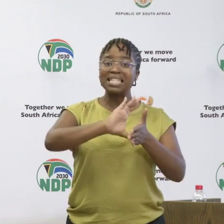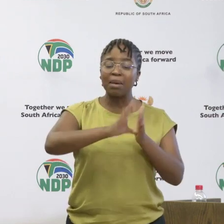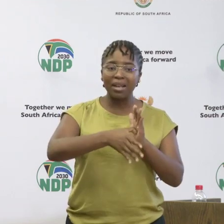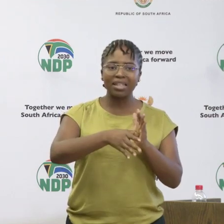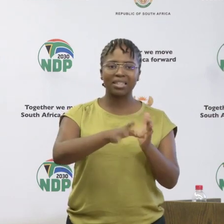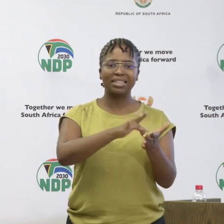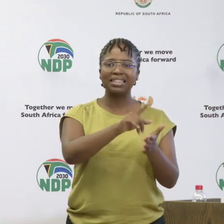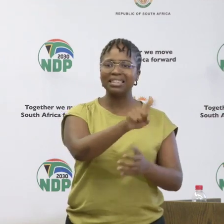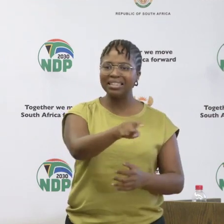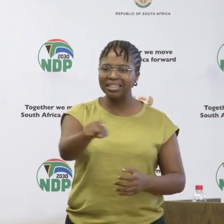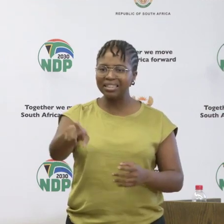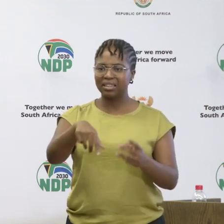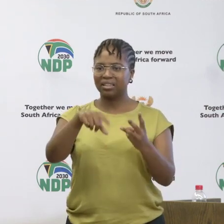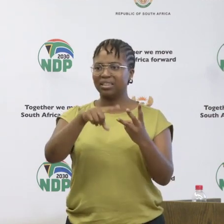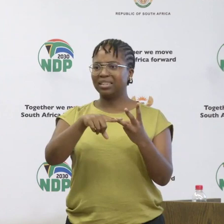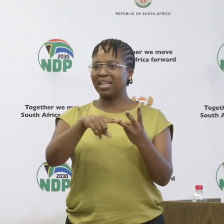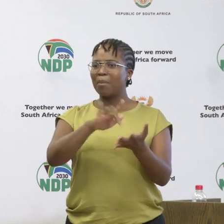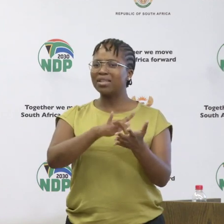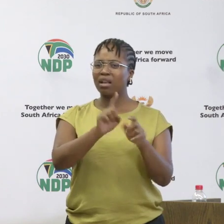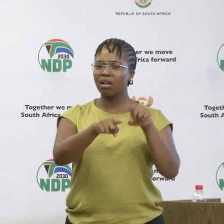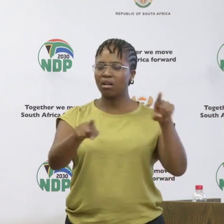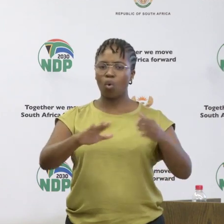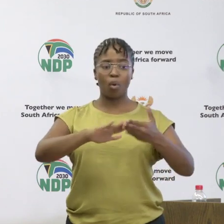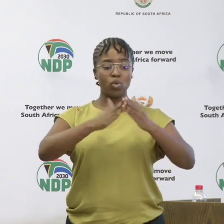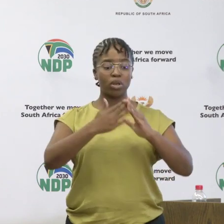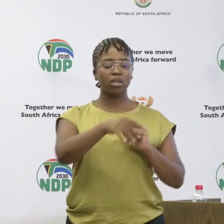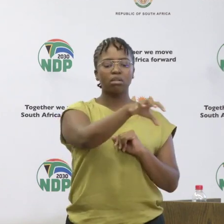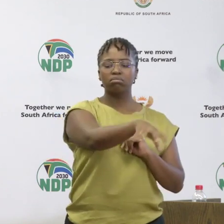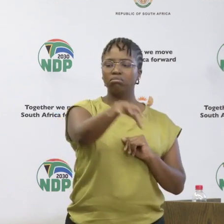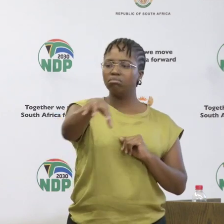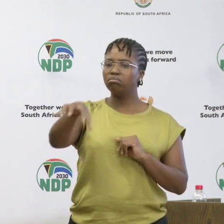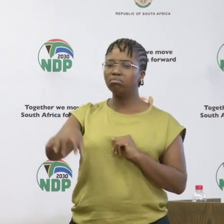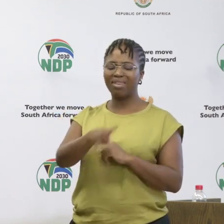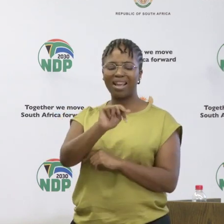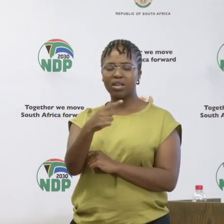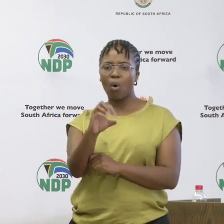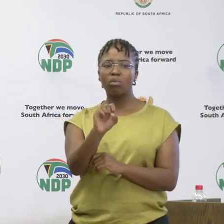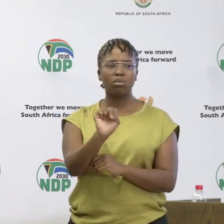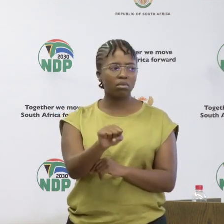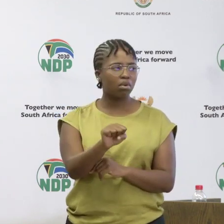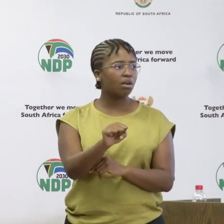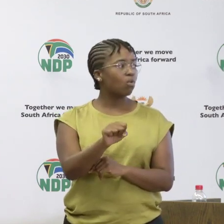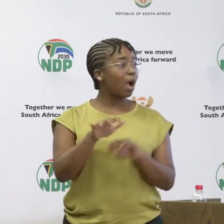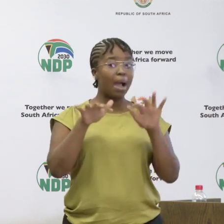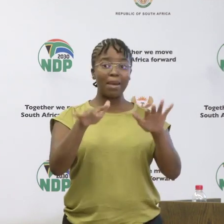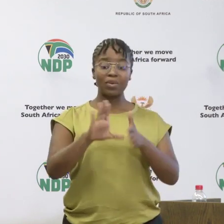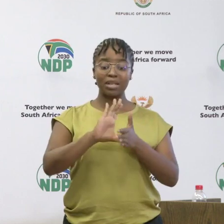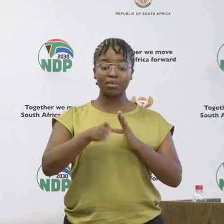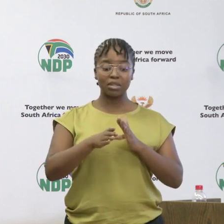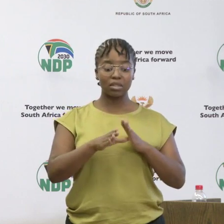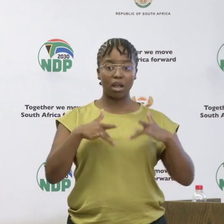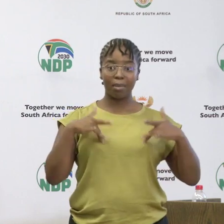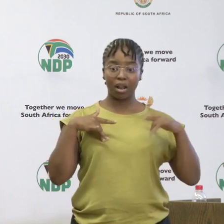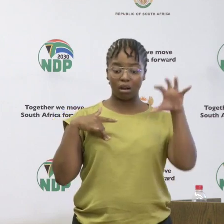disabilities, respite care facilities, center and community-based, residential facility for persons with